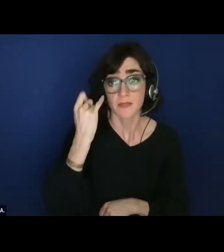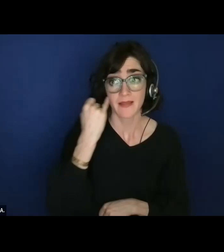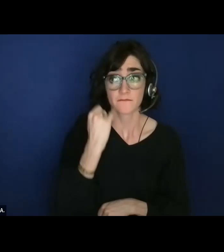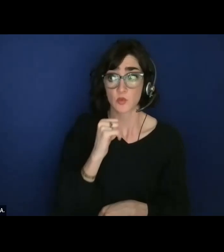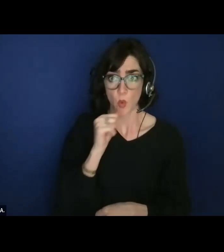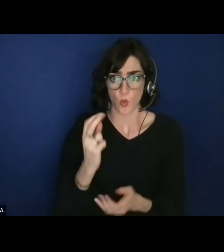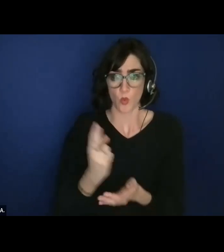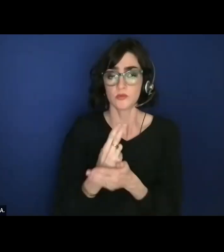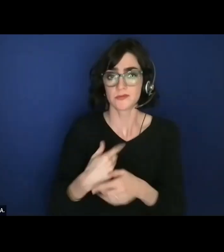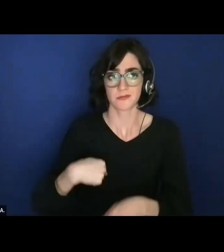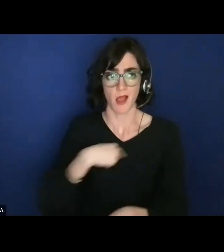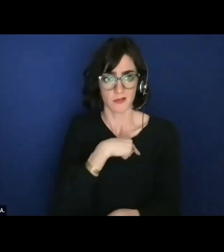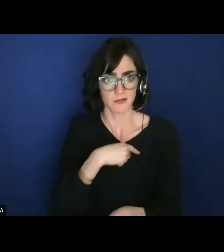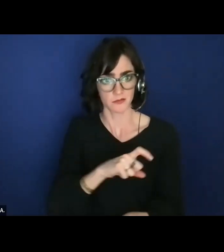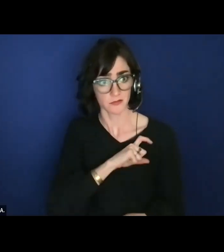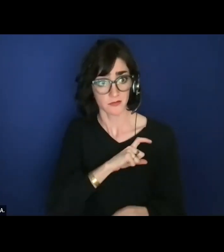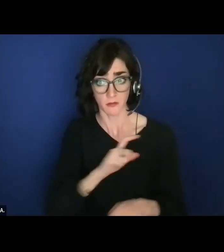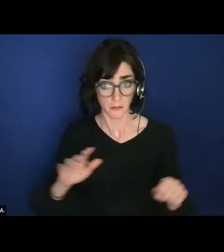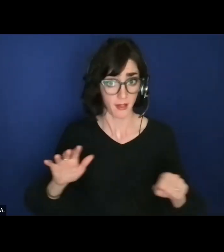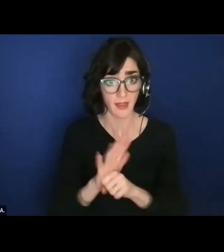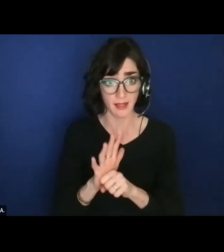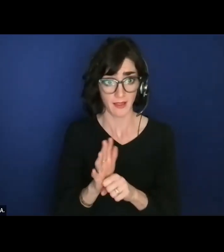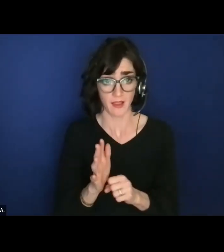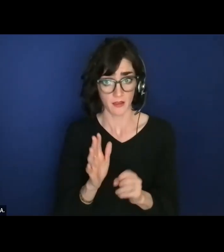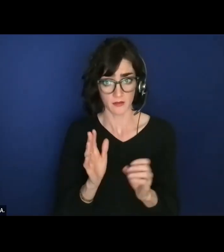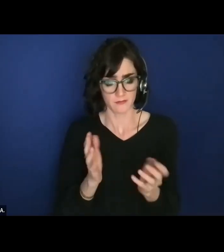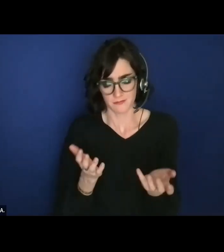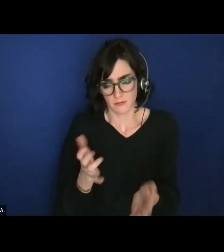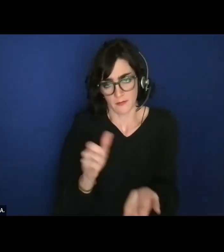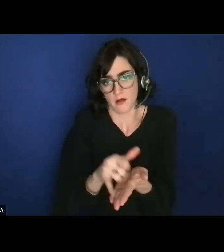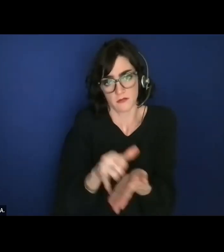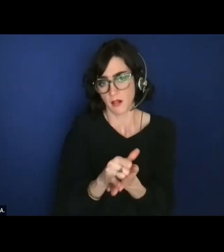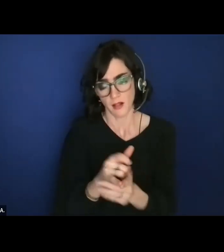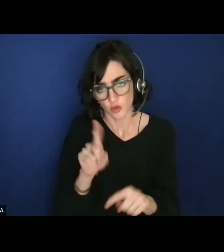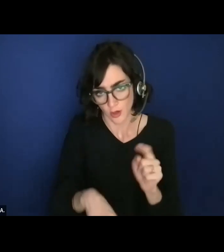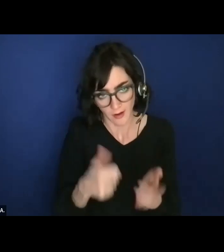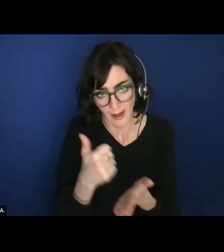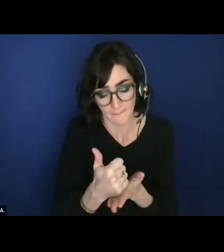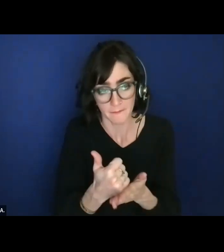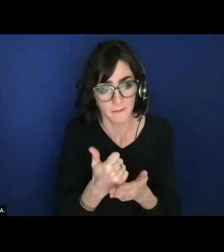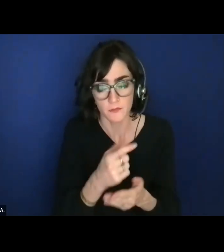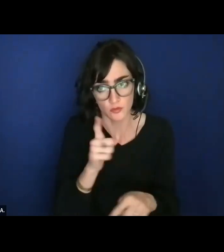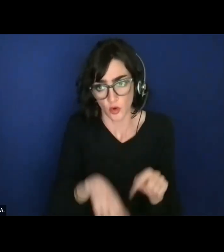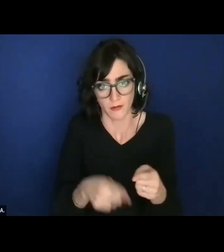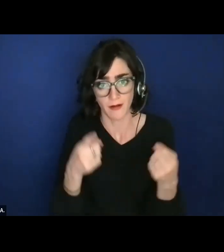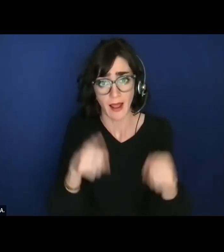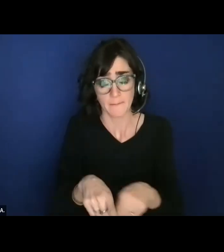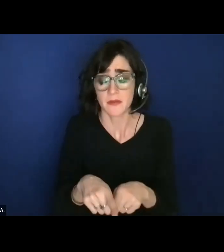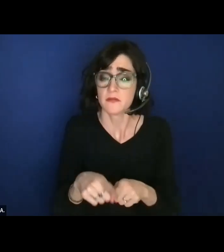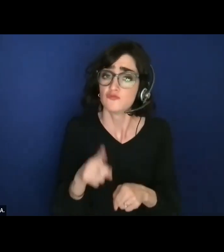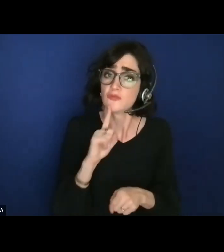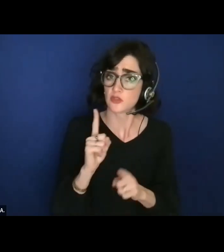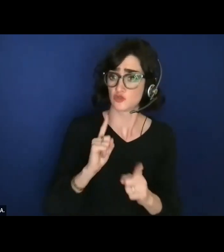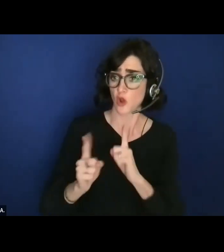don't think can happen. If you were to ask most field response crisis workers, let them inform